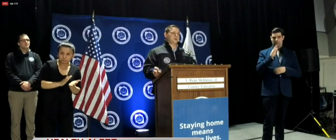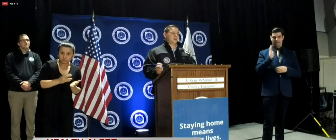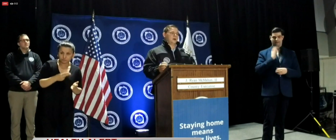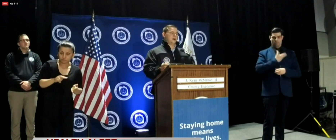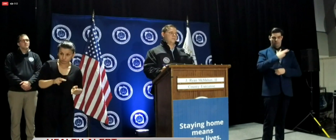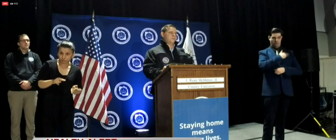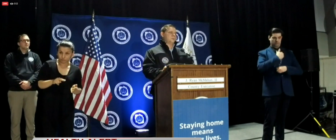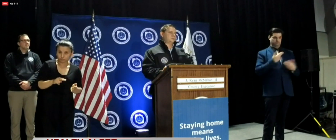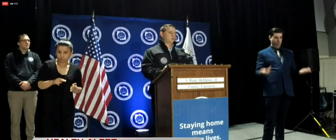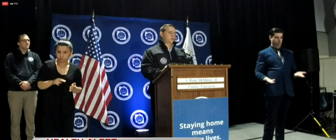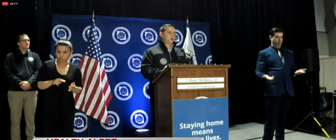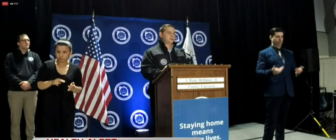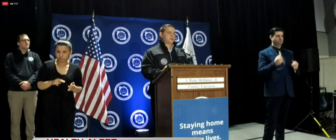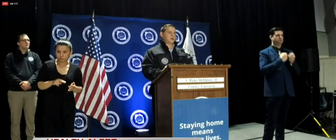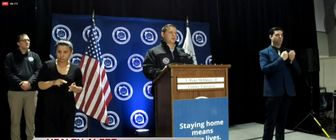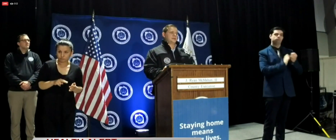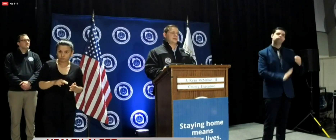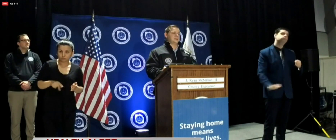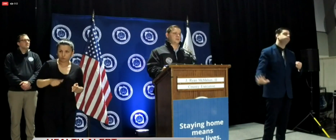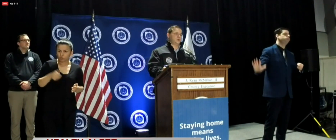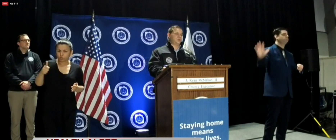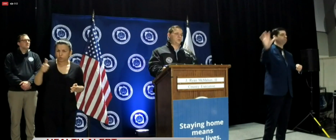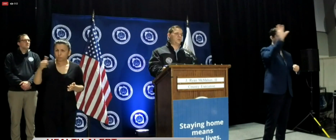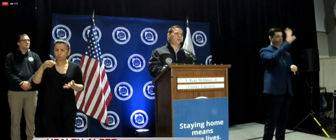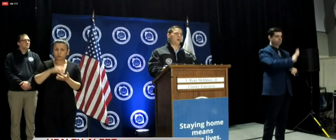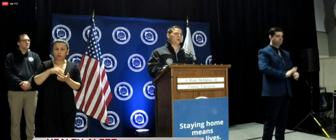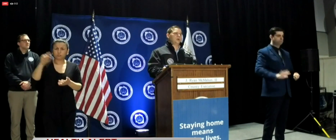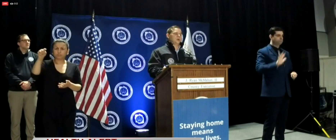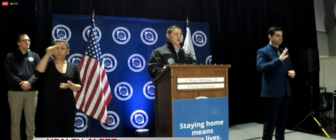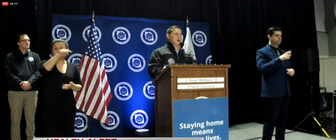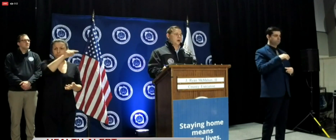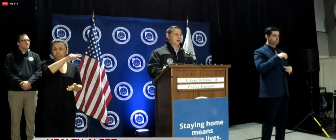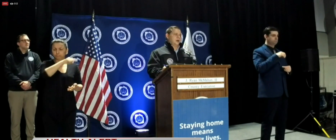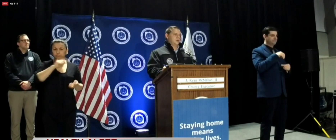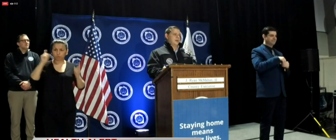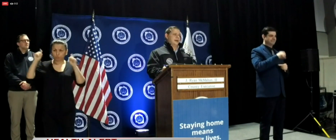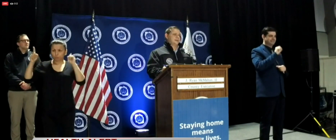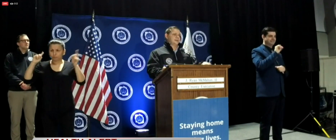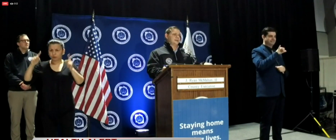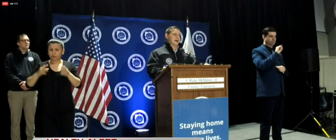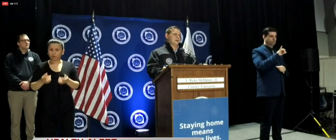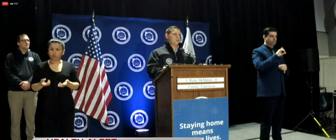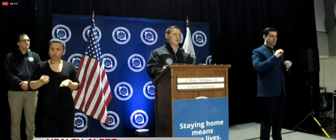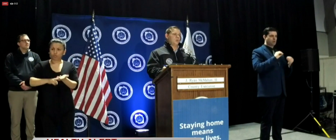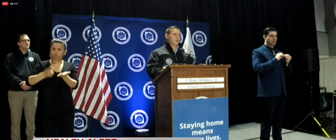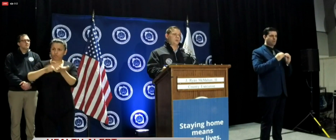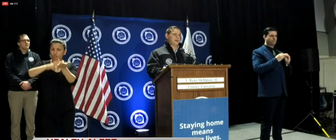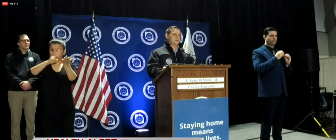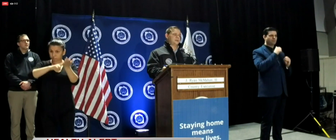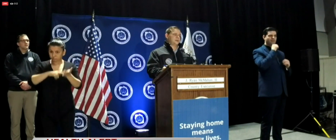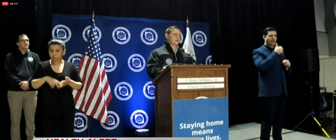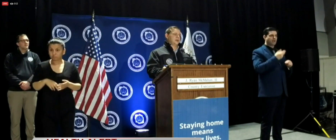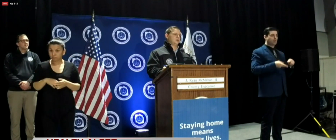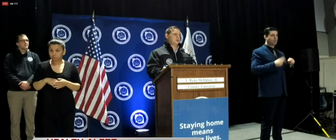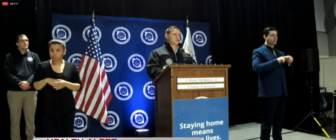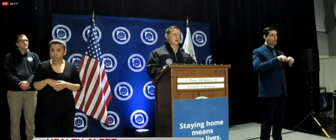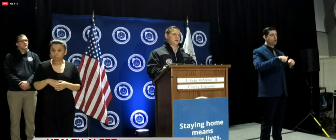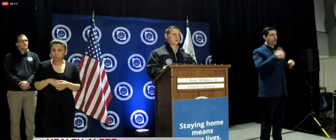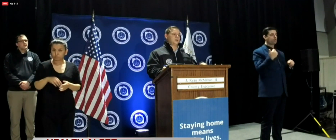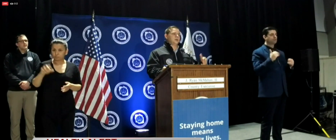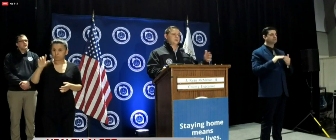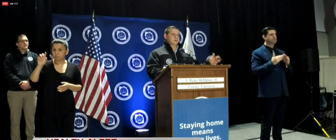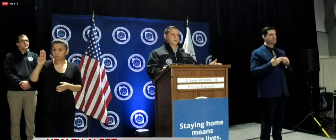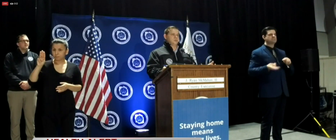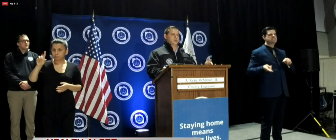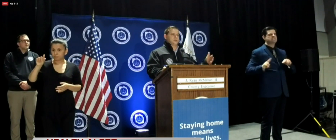testing. Okay, we were basically their only testing source before. I know Madison's got a mobile testing site. Cayuga